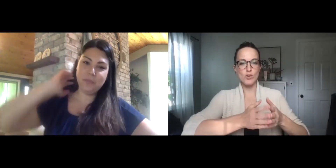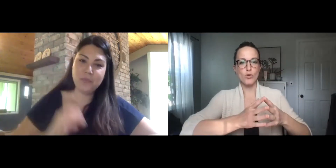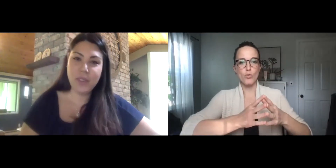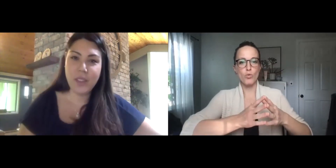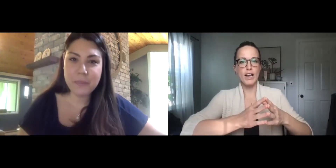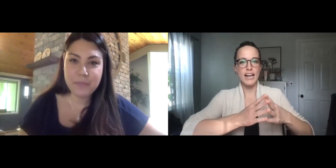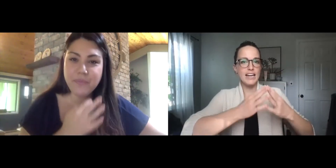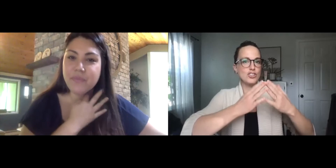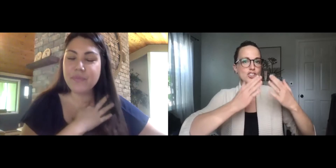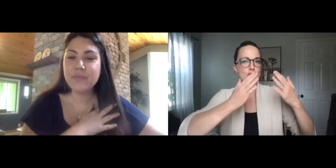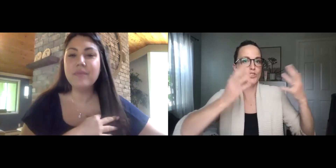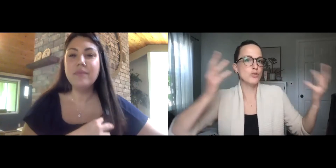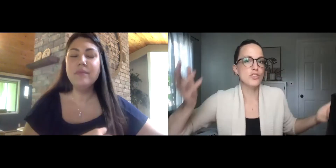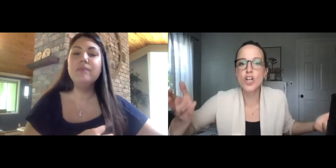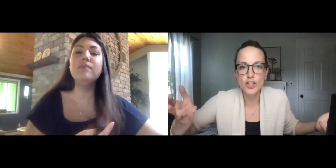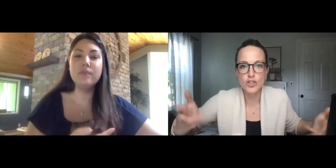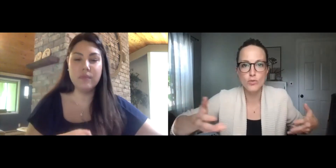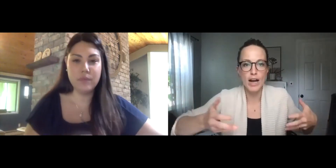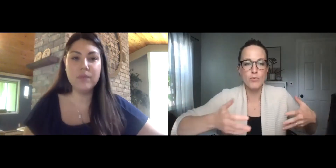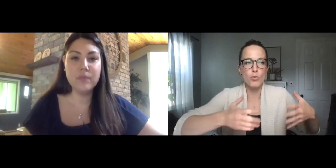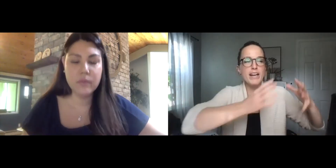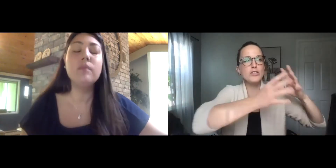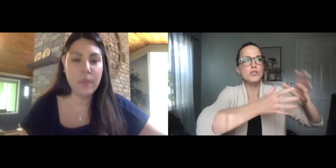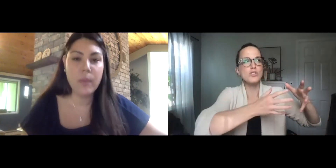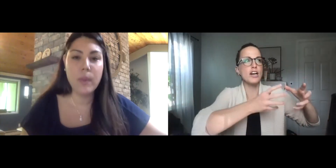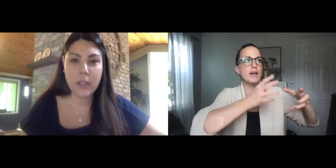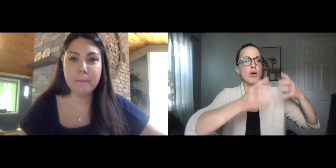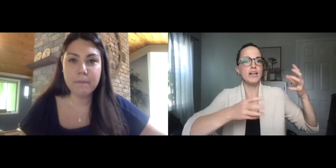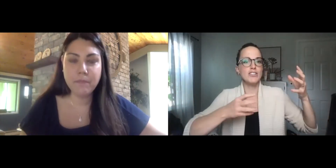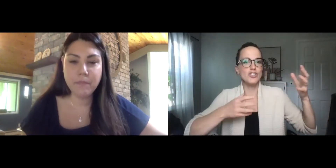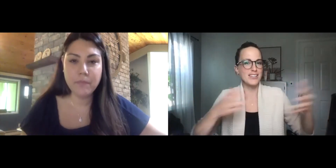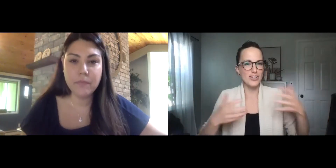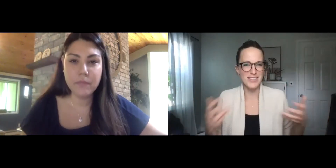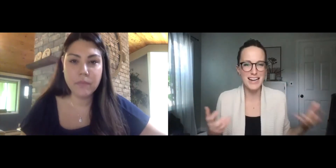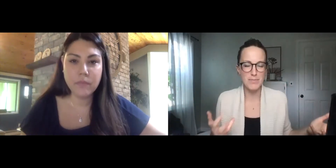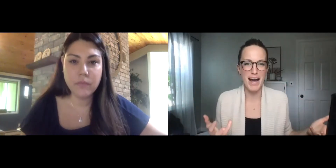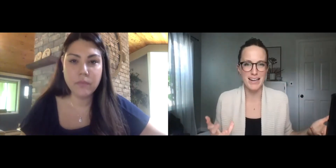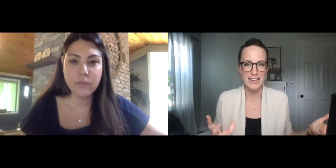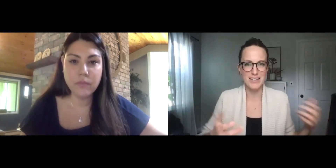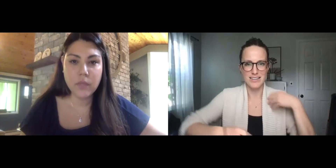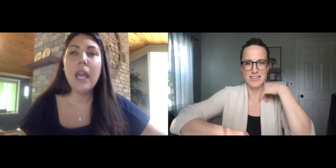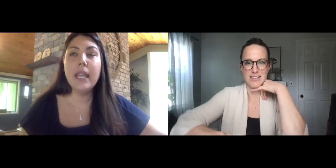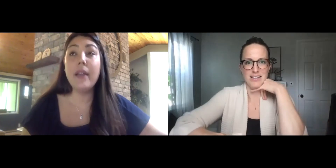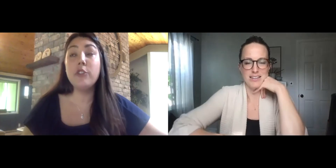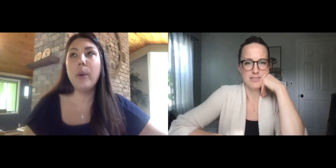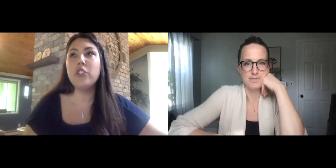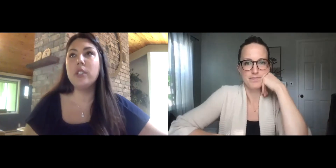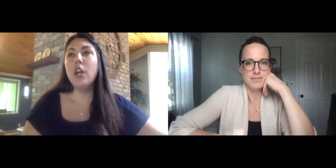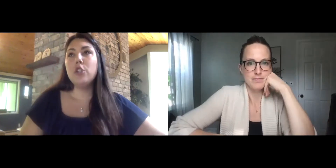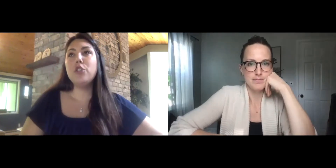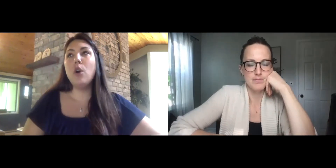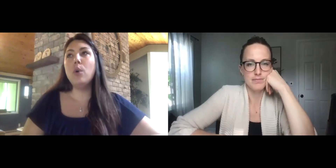months old. What age would you start, and what age would you start, and about what age do they start signing back? Yeah, that's a great